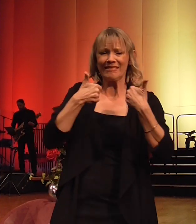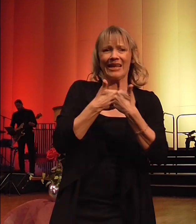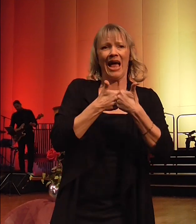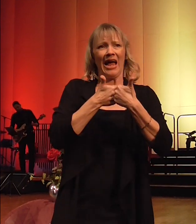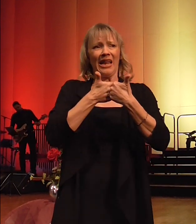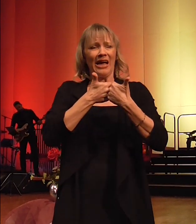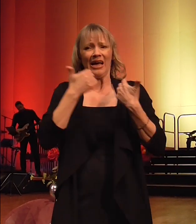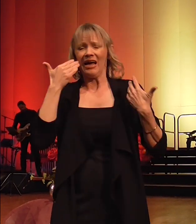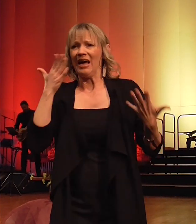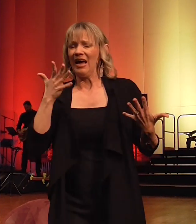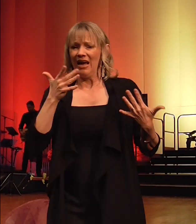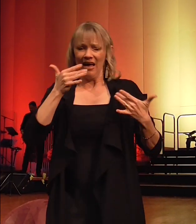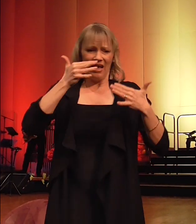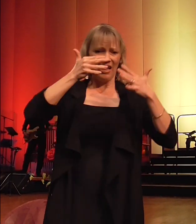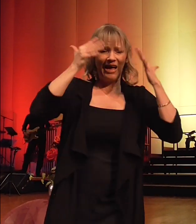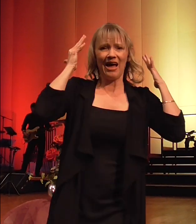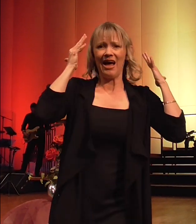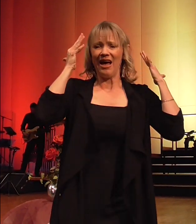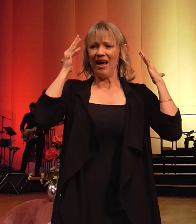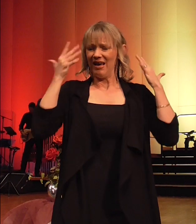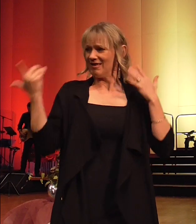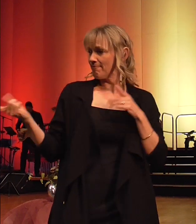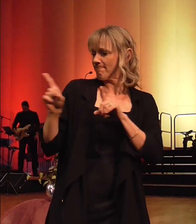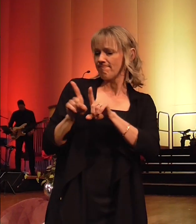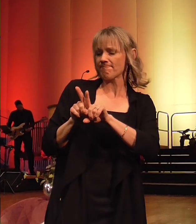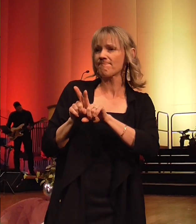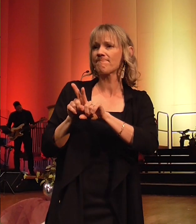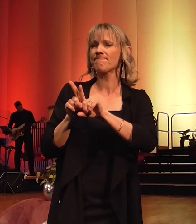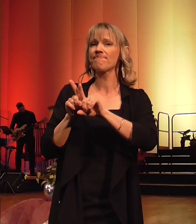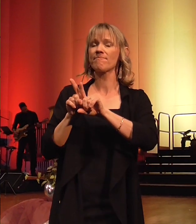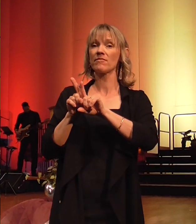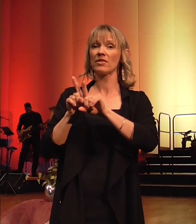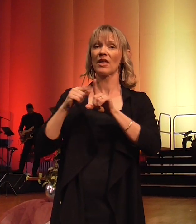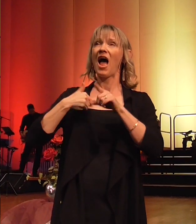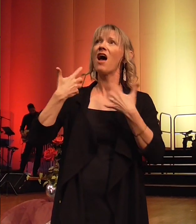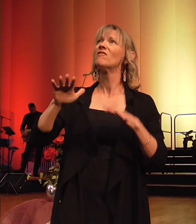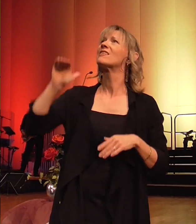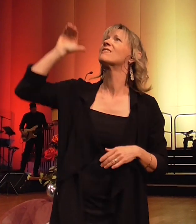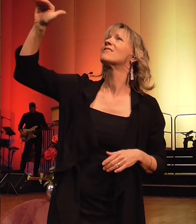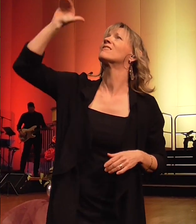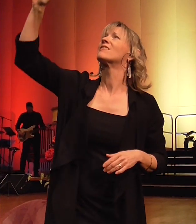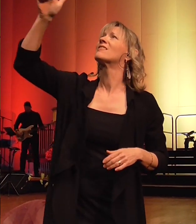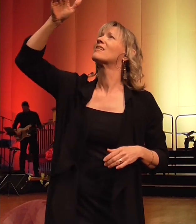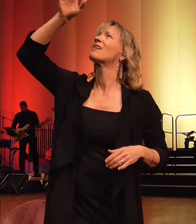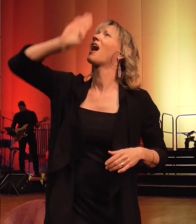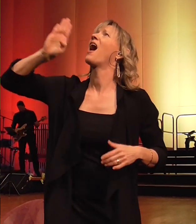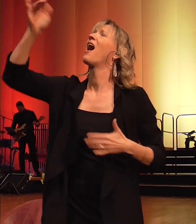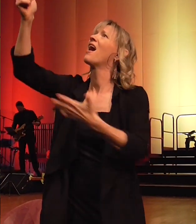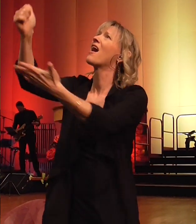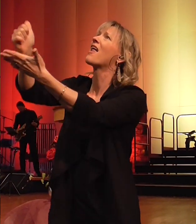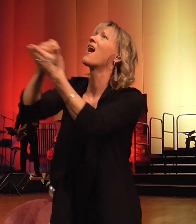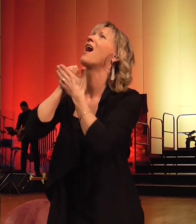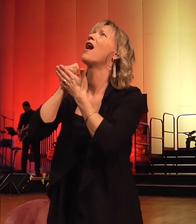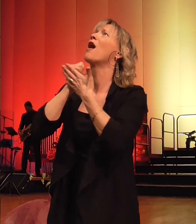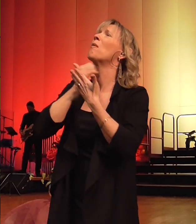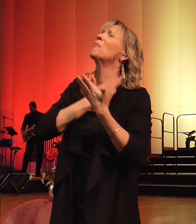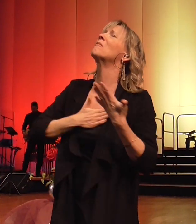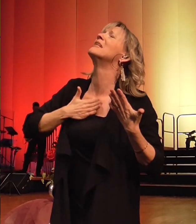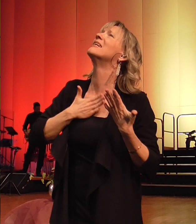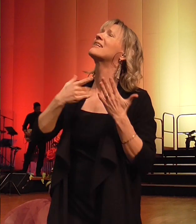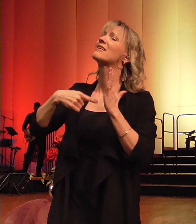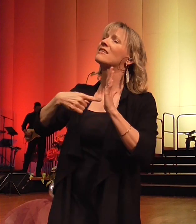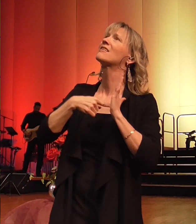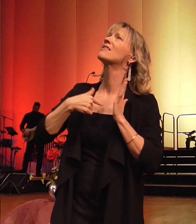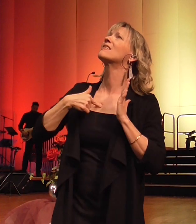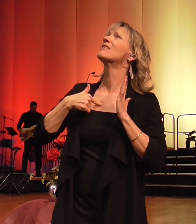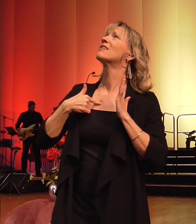and tell me if you hear a sound after I call out to God for some kind of